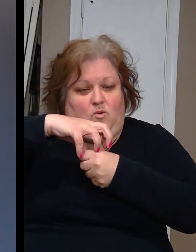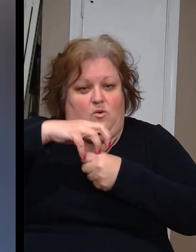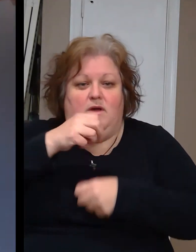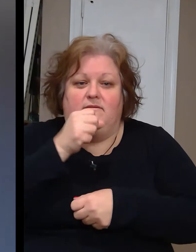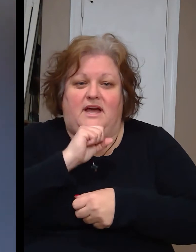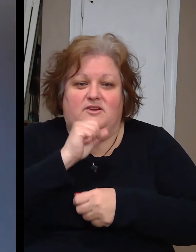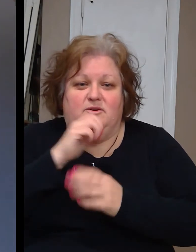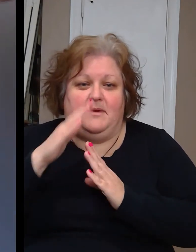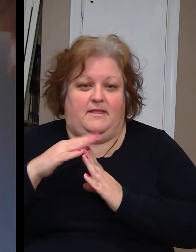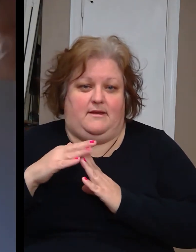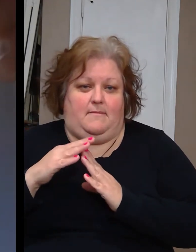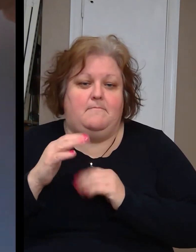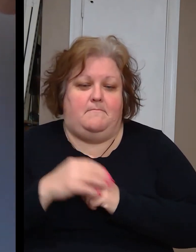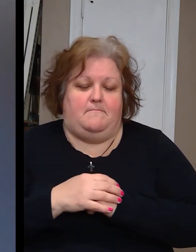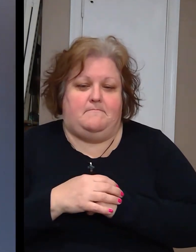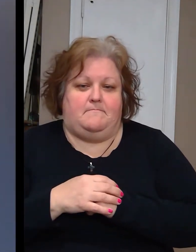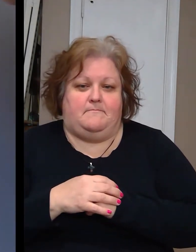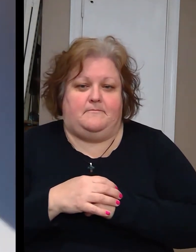on the top.